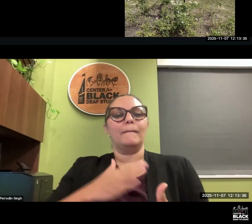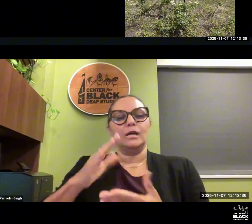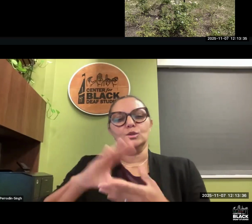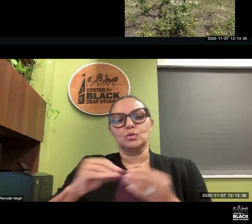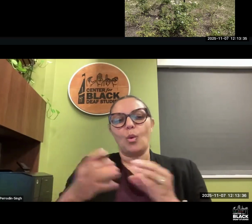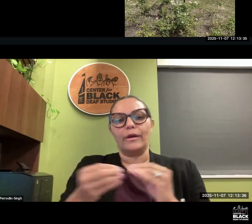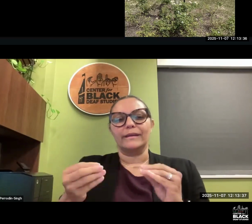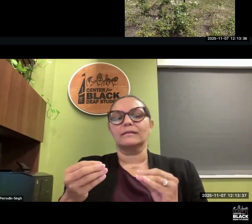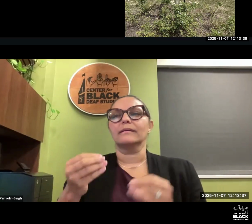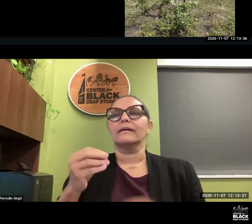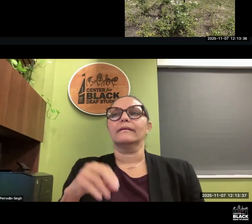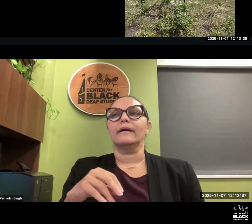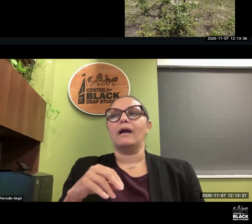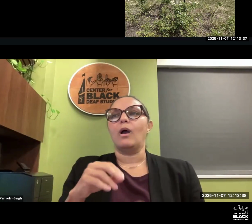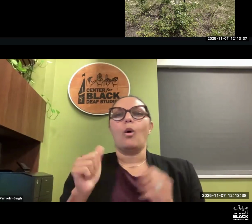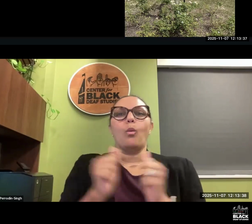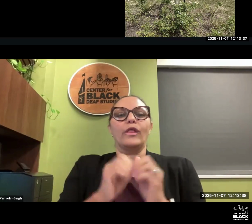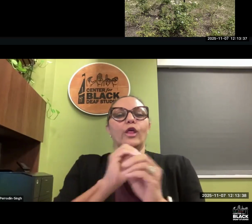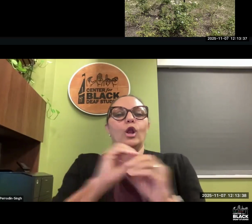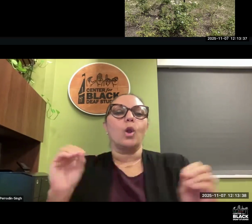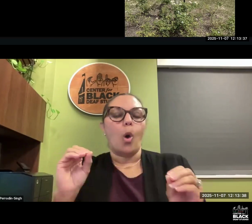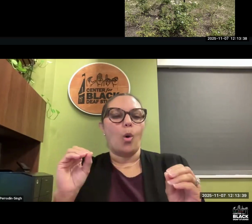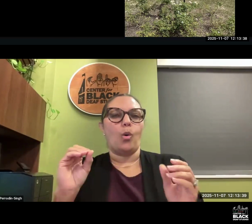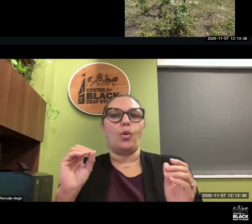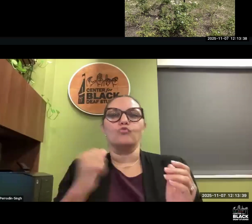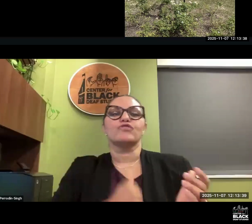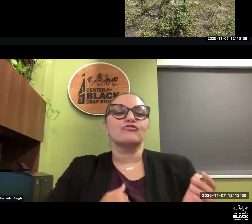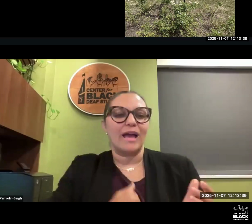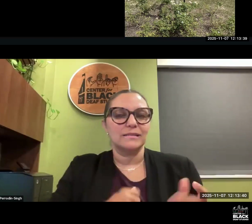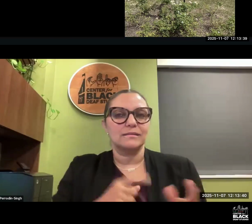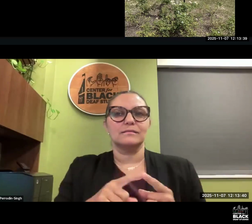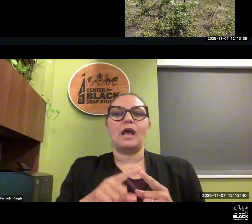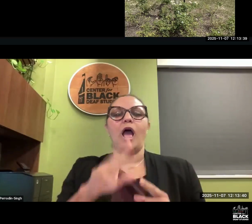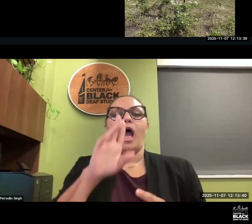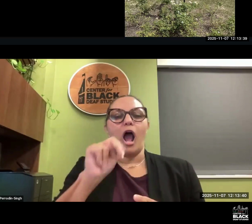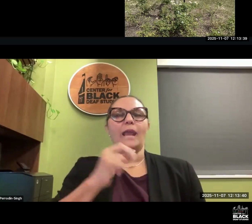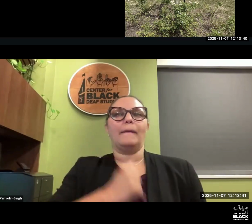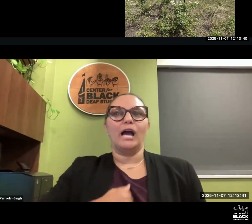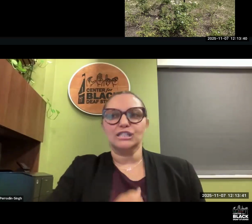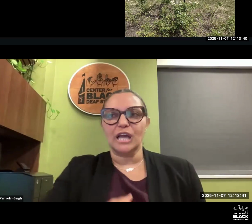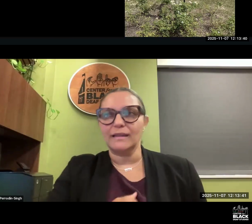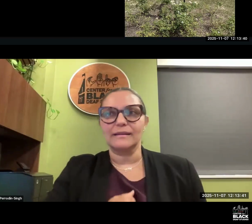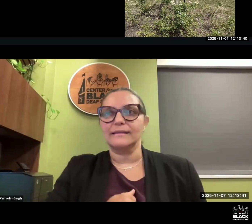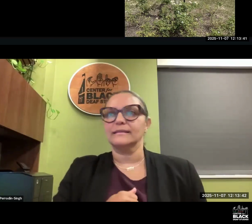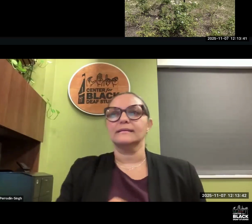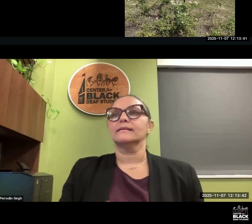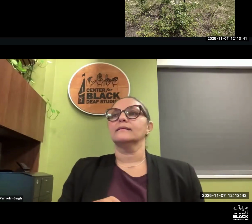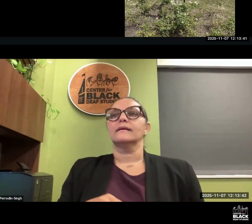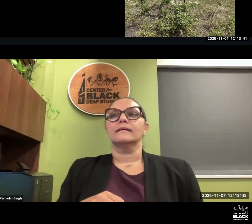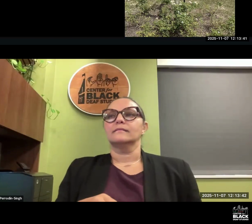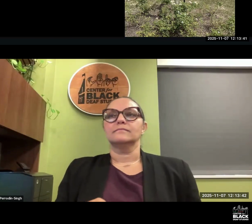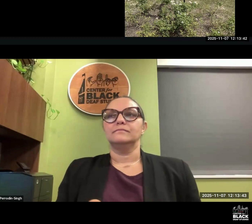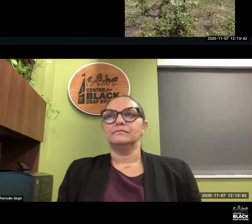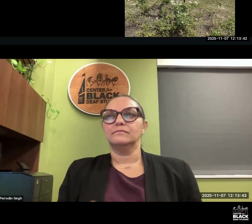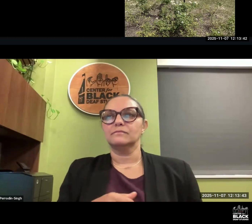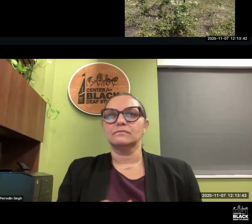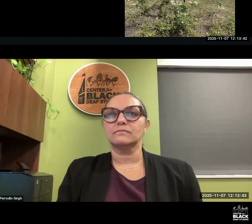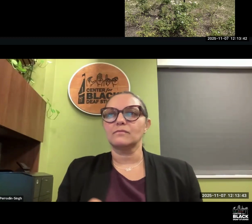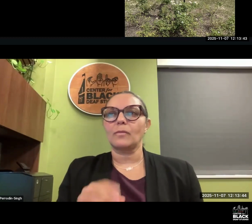it's a safe place for you to express yourself, to share your stories unapologetically, without